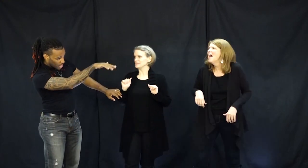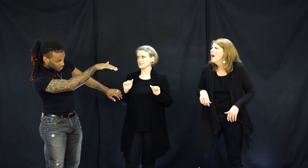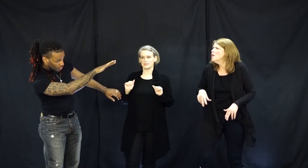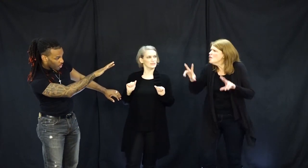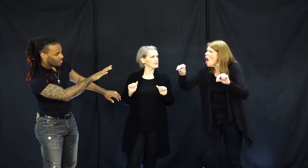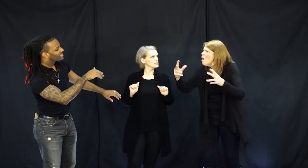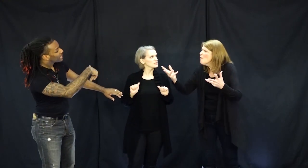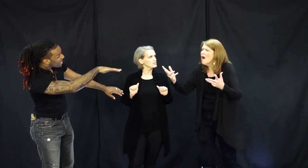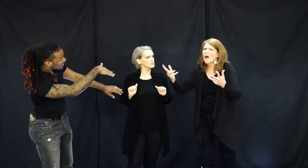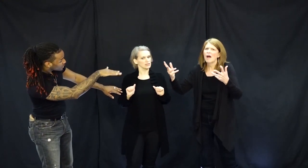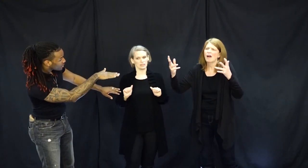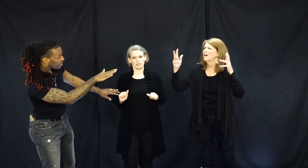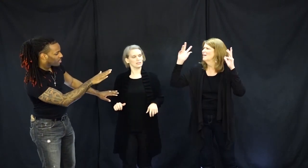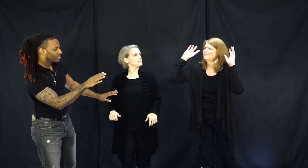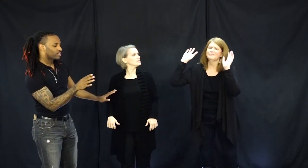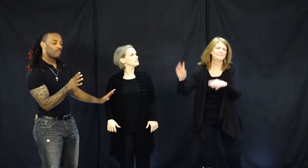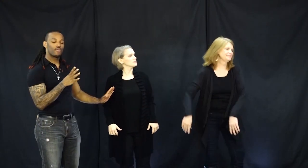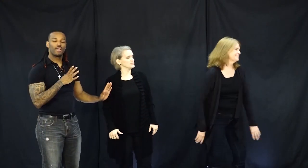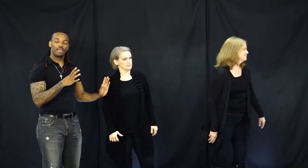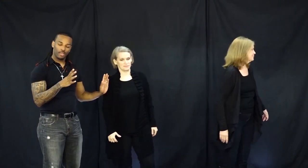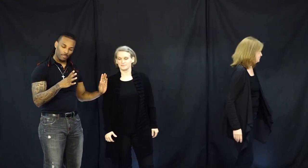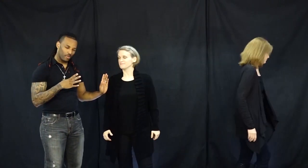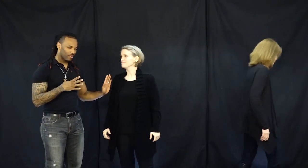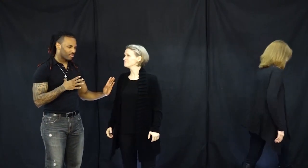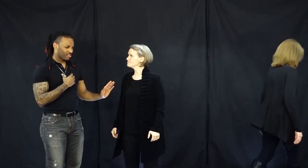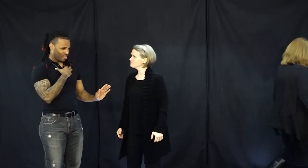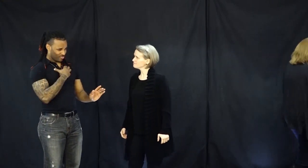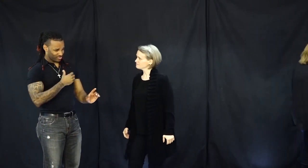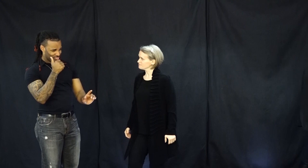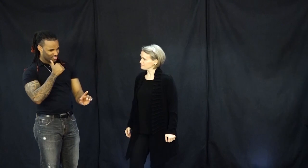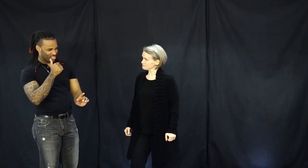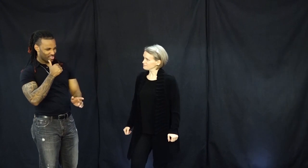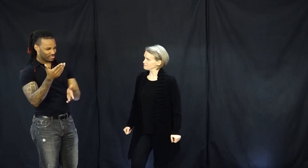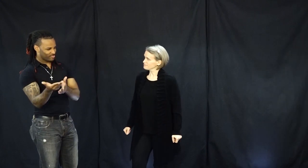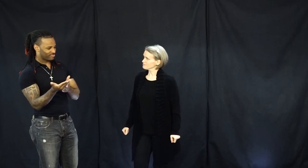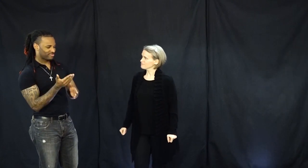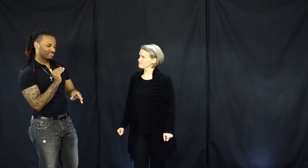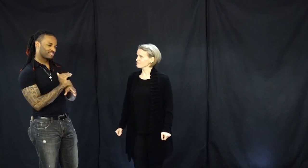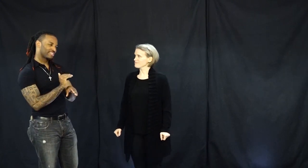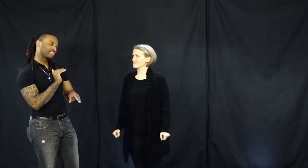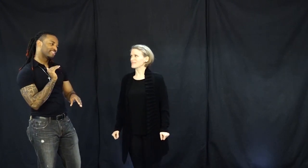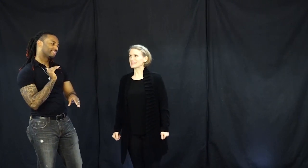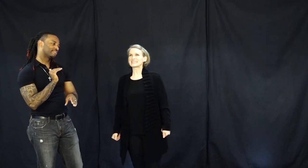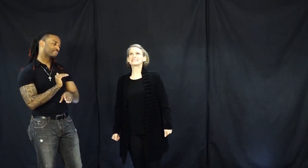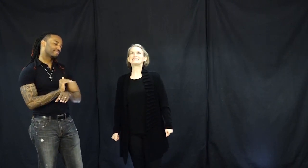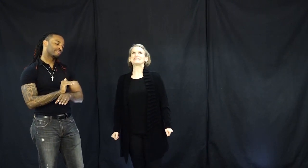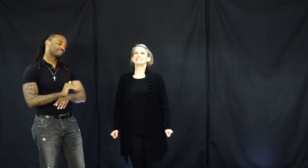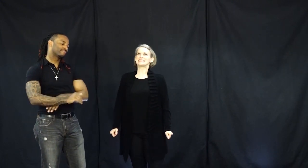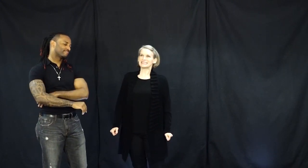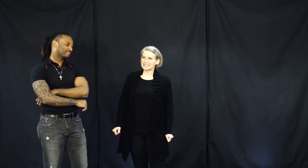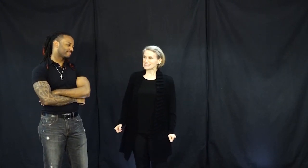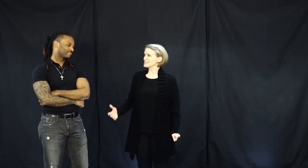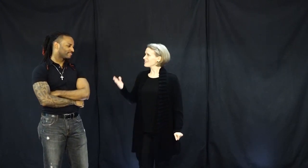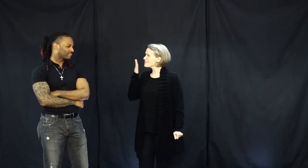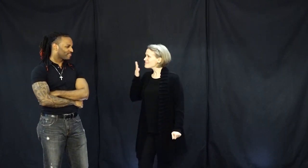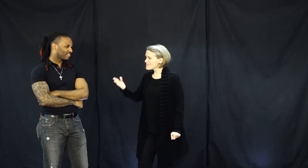Leave us alone. Man! It's alright, Burr. I wish you'd brought this girl with you tonight, Burr. You're very kind, but I'm afraid